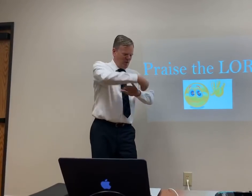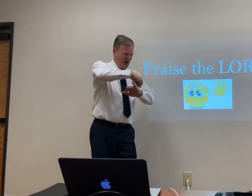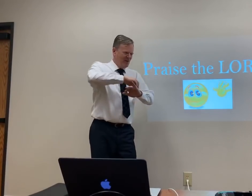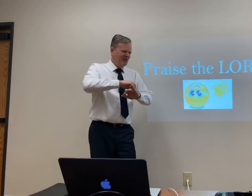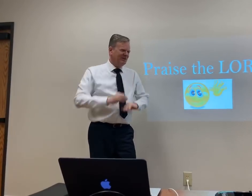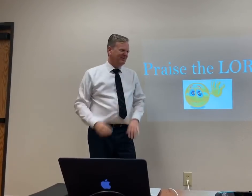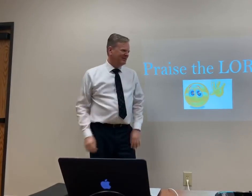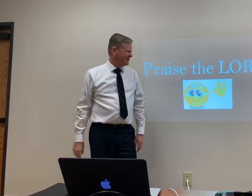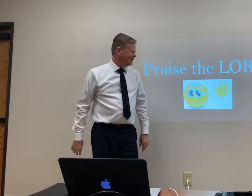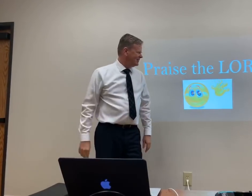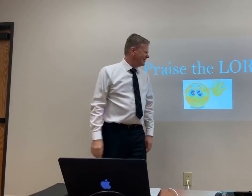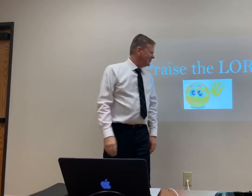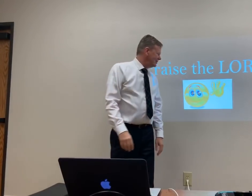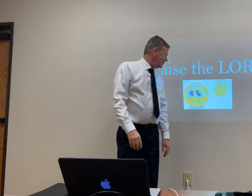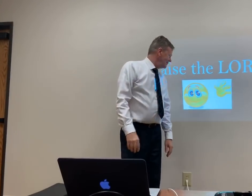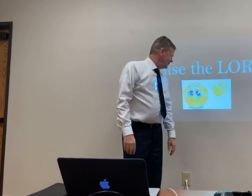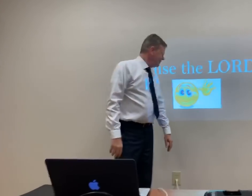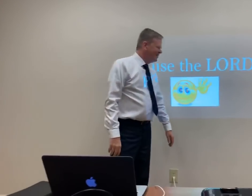Cut one of the fingers off and some behind the hand.